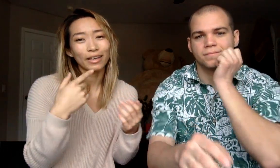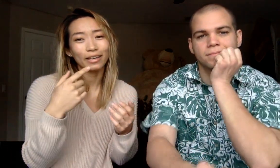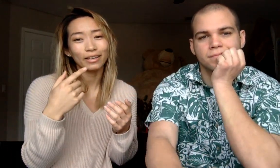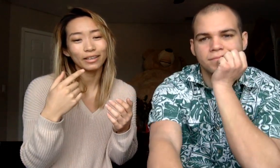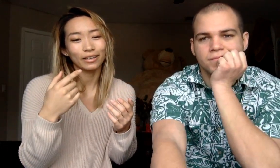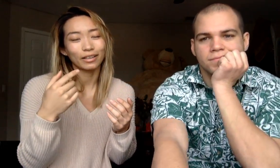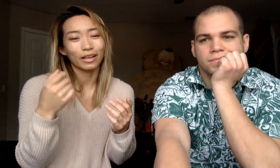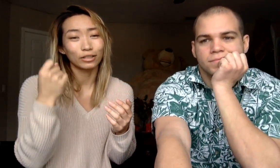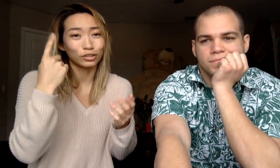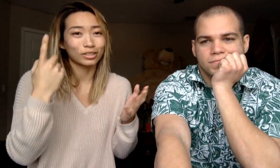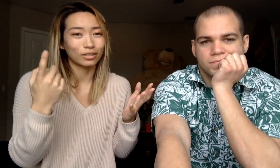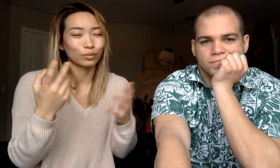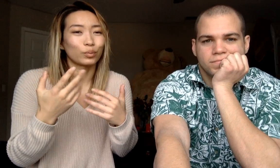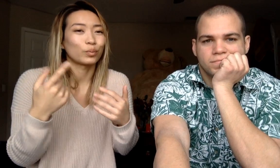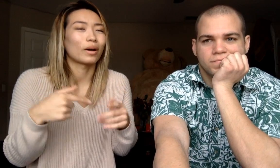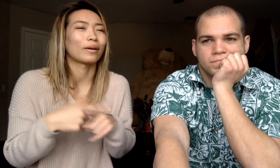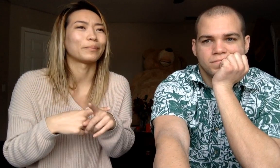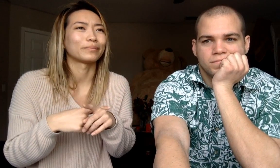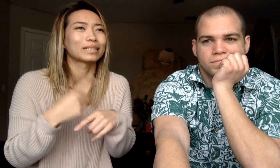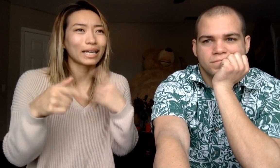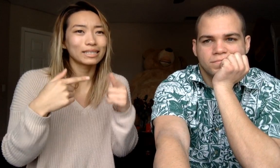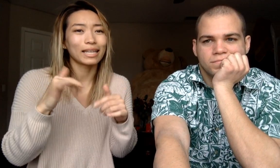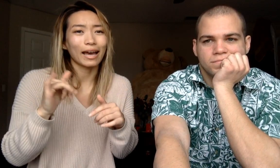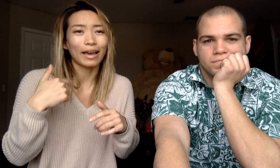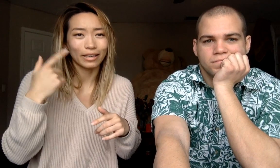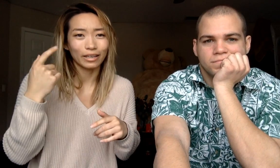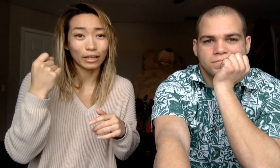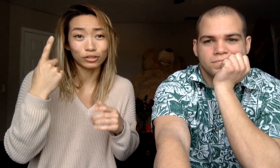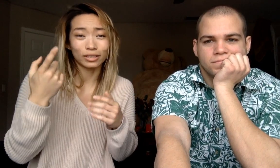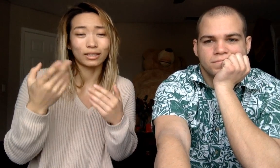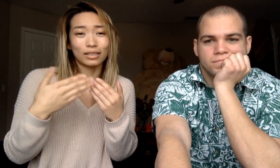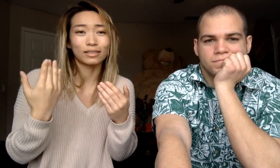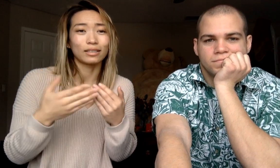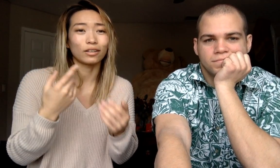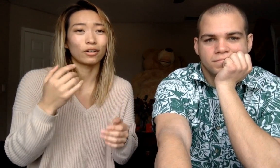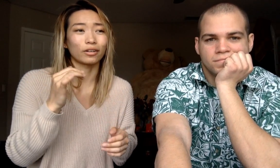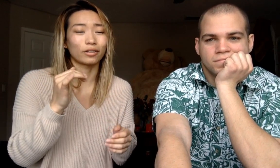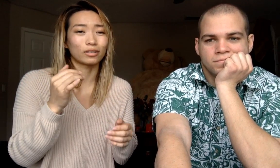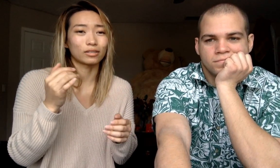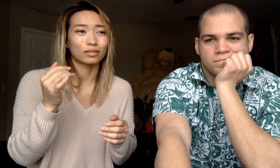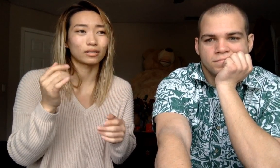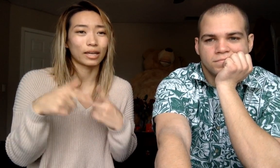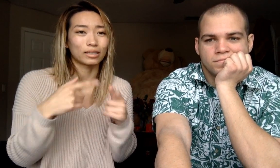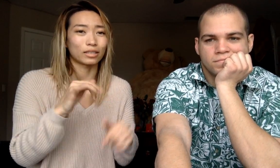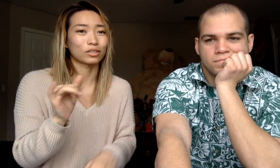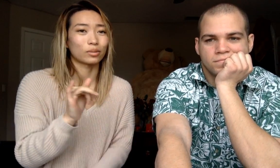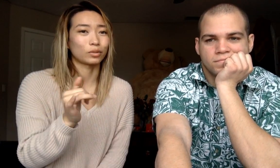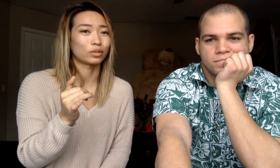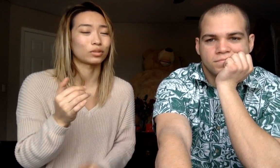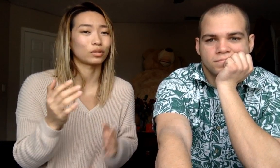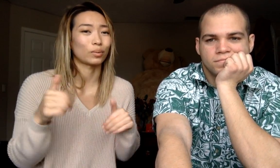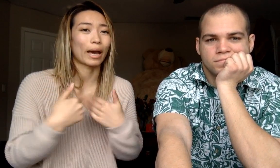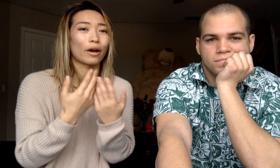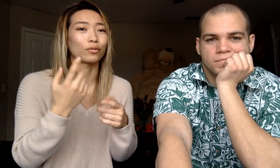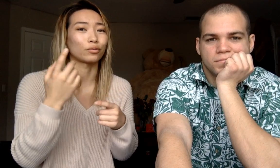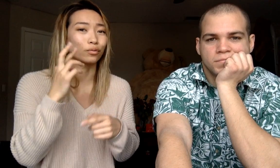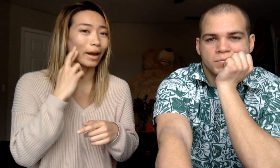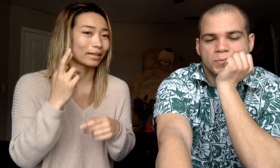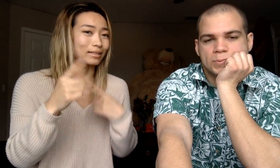I understand, signs that I understand easily are signs that are similar to how Ryan